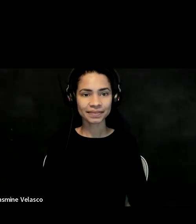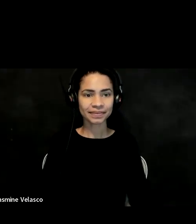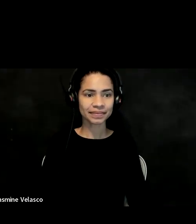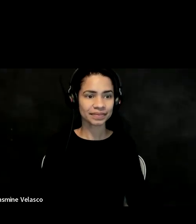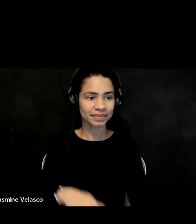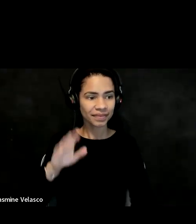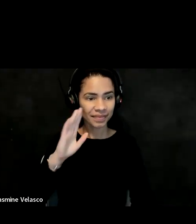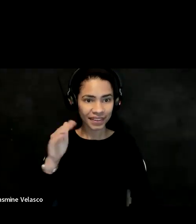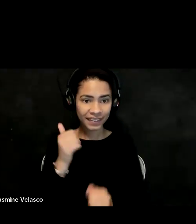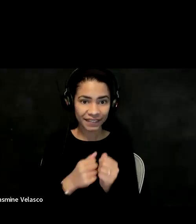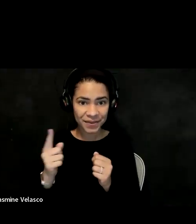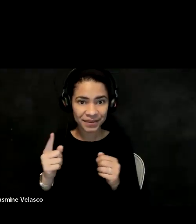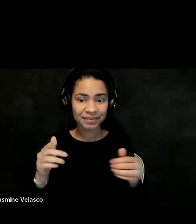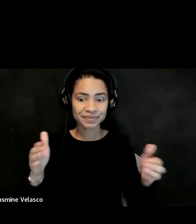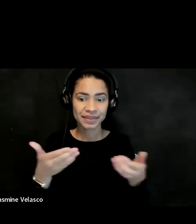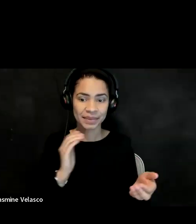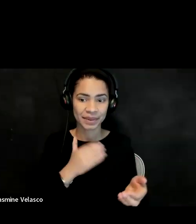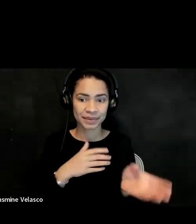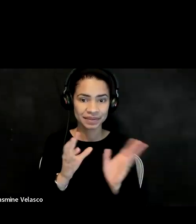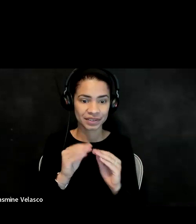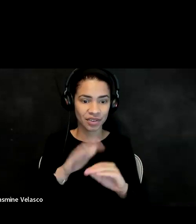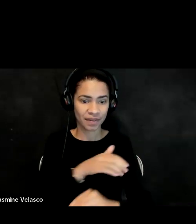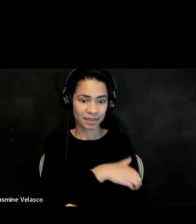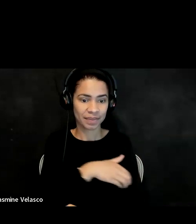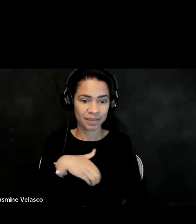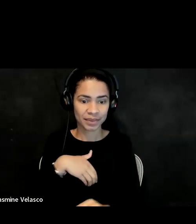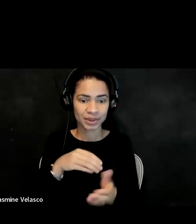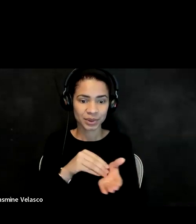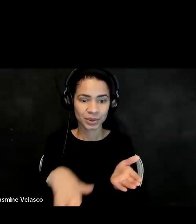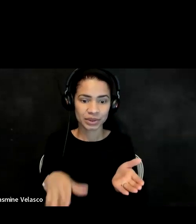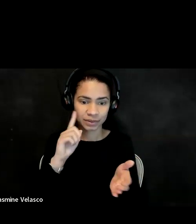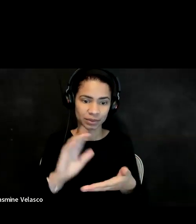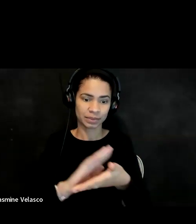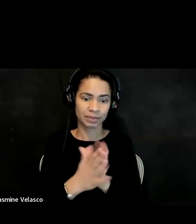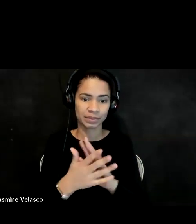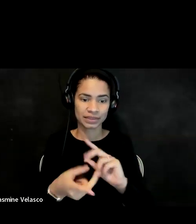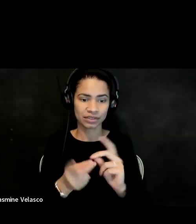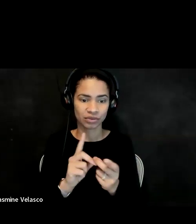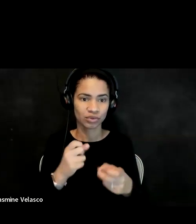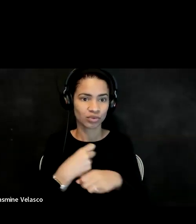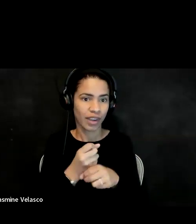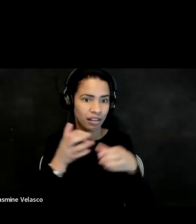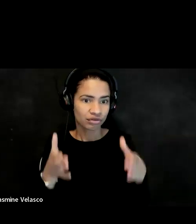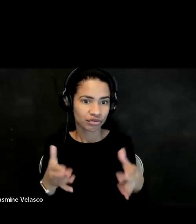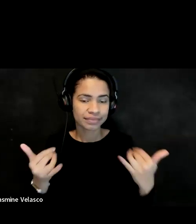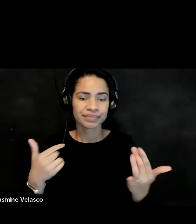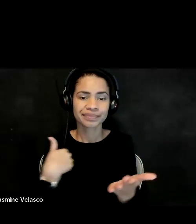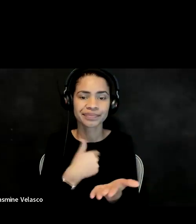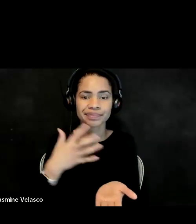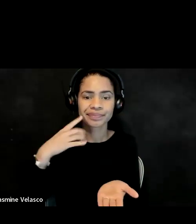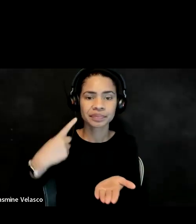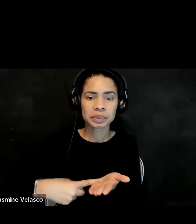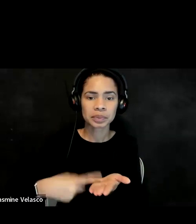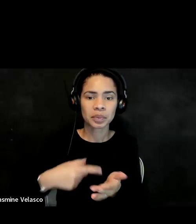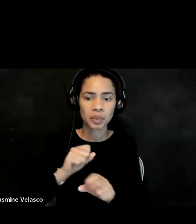Well, hello, everybody. Thank you for coming to our session on empowering students to be digital creators. So today we'll be discussing the work that we do through